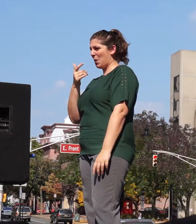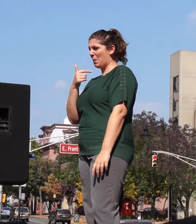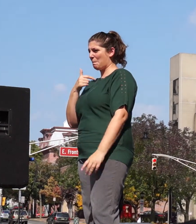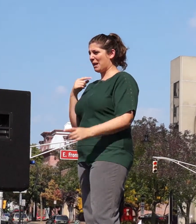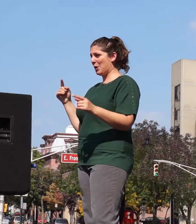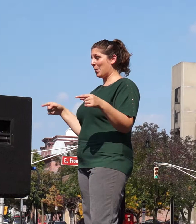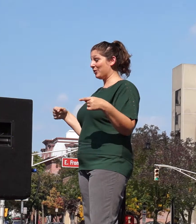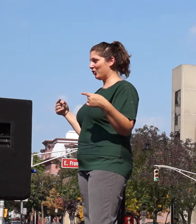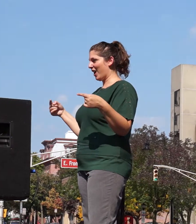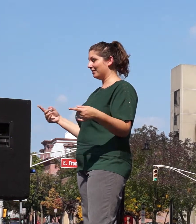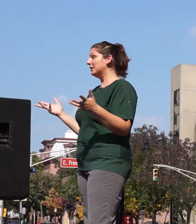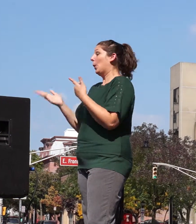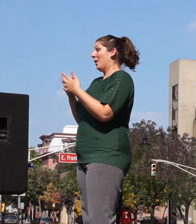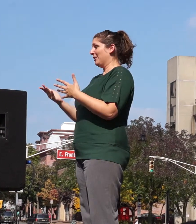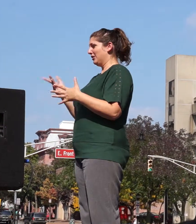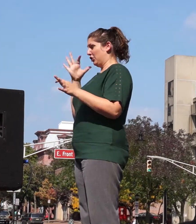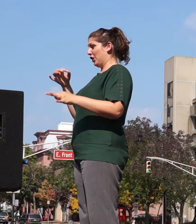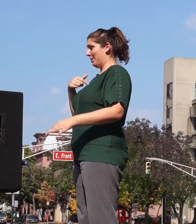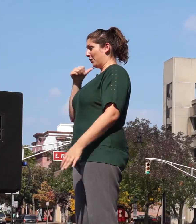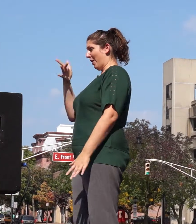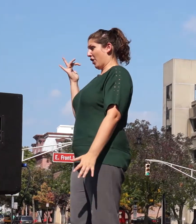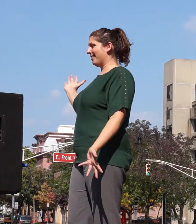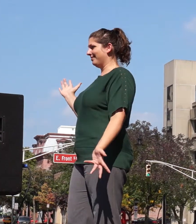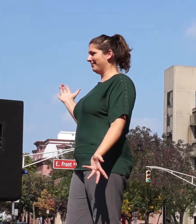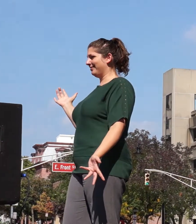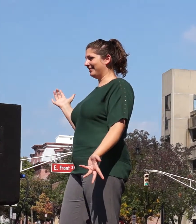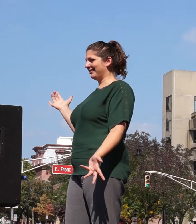in a wheelchair. Whatever, don't judge me, I forgot.